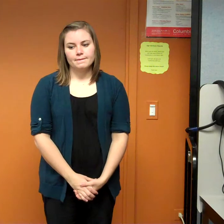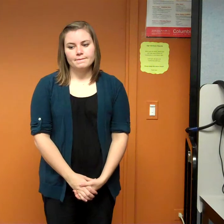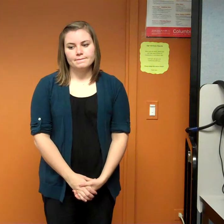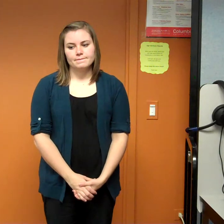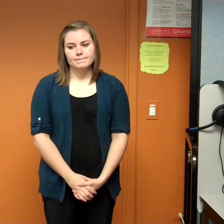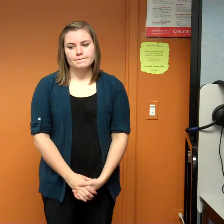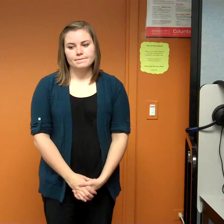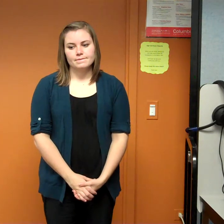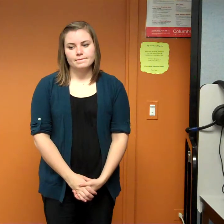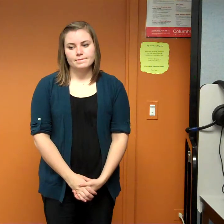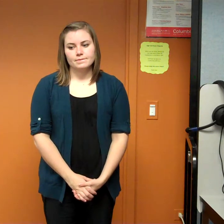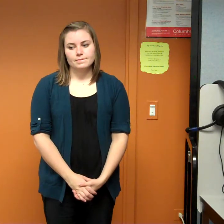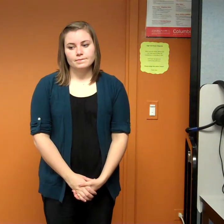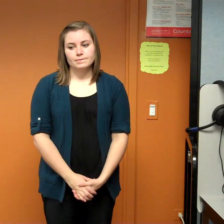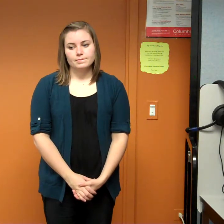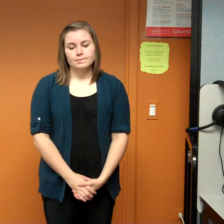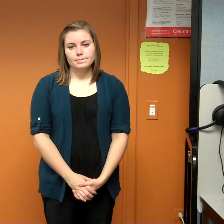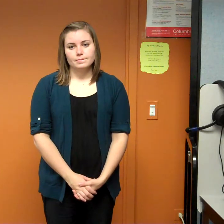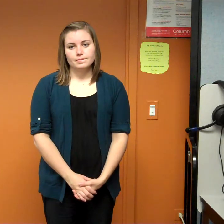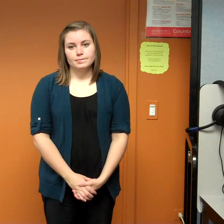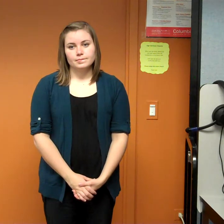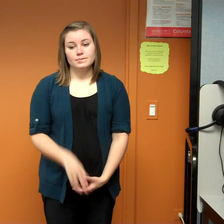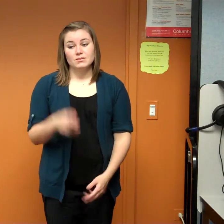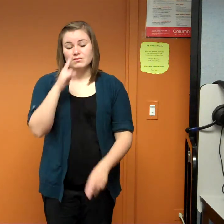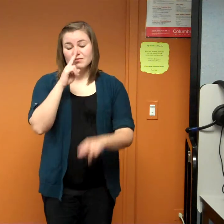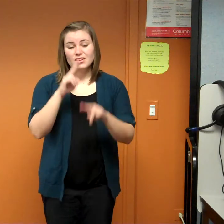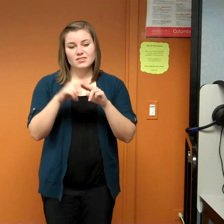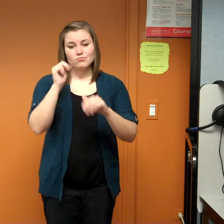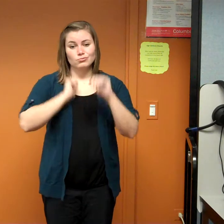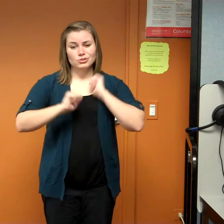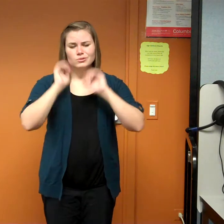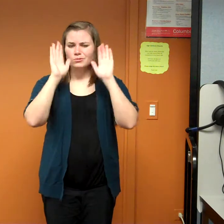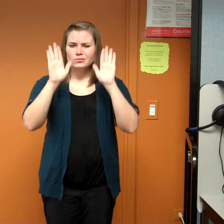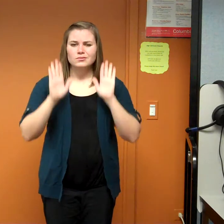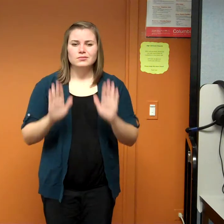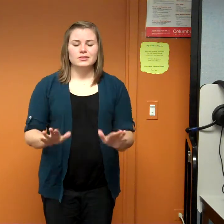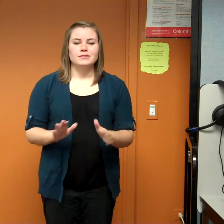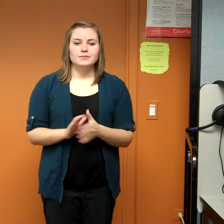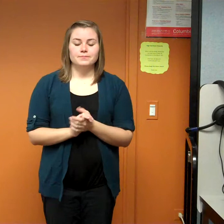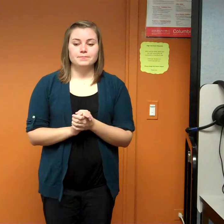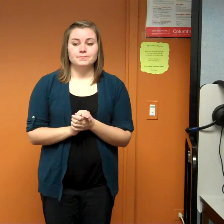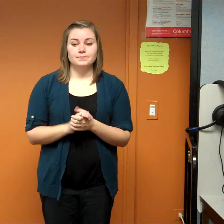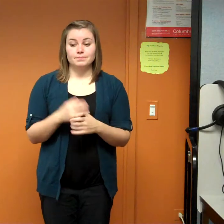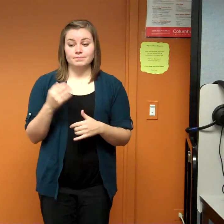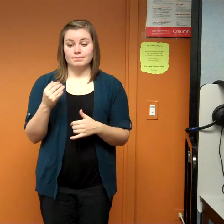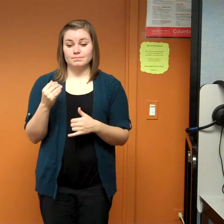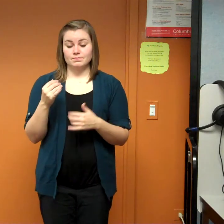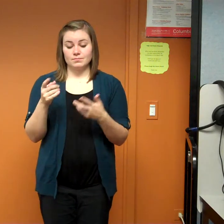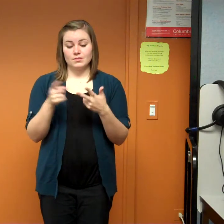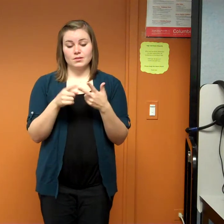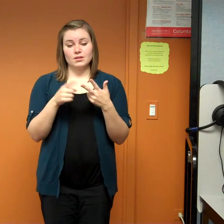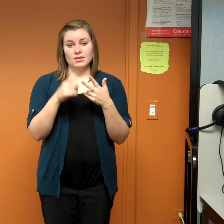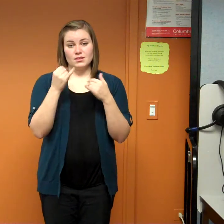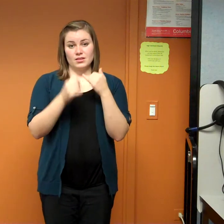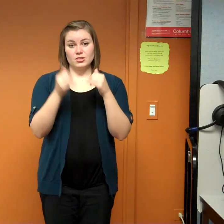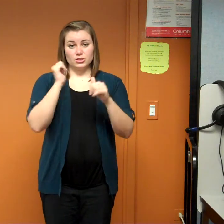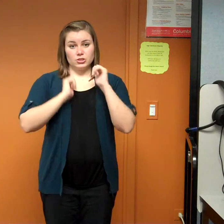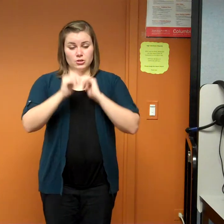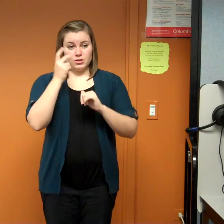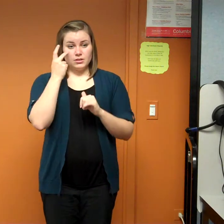it was fun. The show was incredible. The last show we saw was Hairspray. I had never heard the music for that before either, but